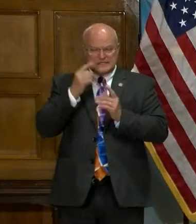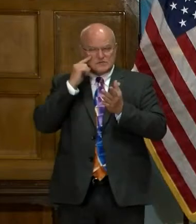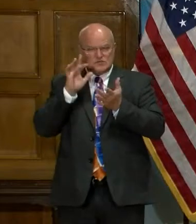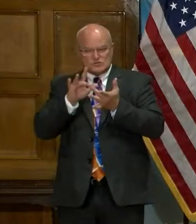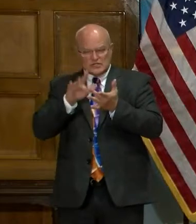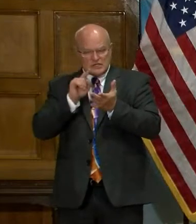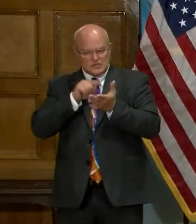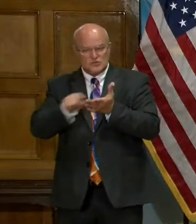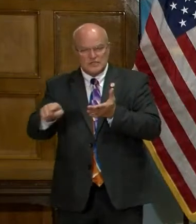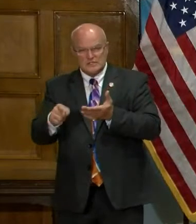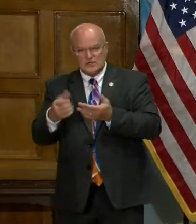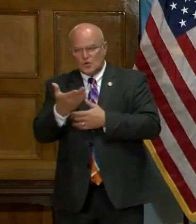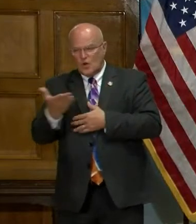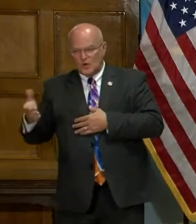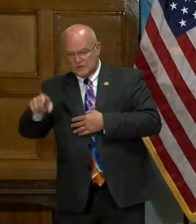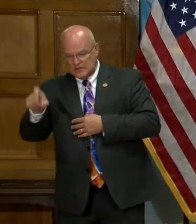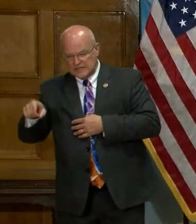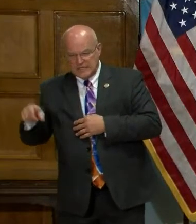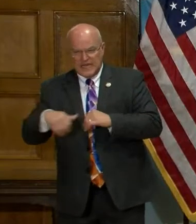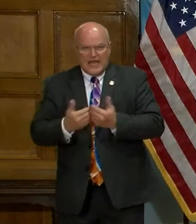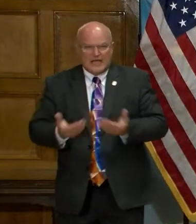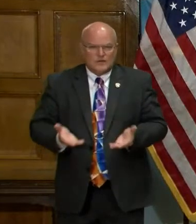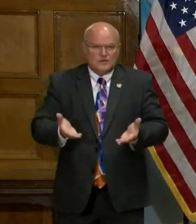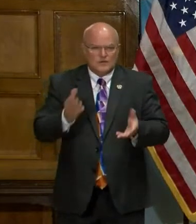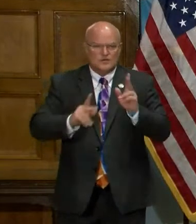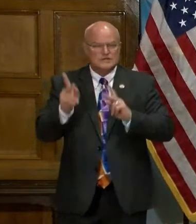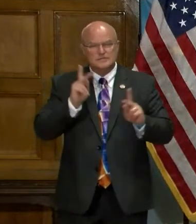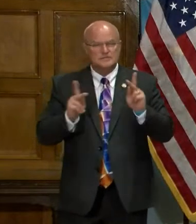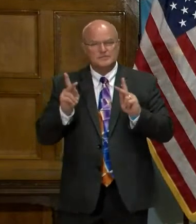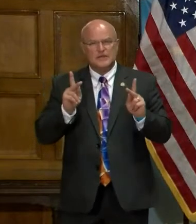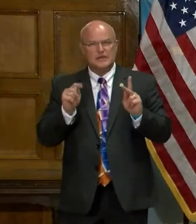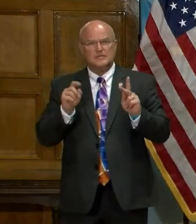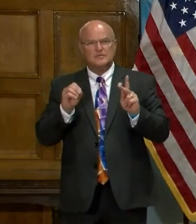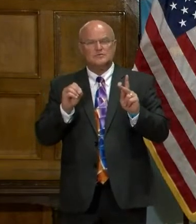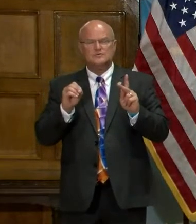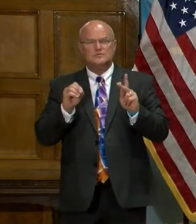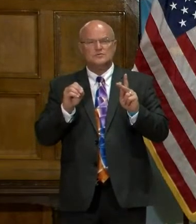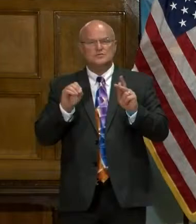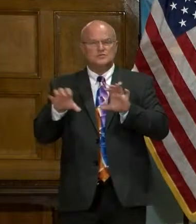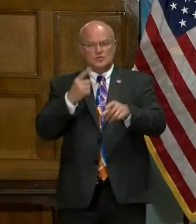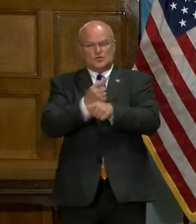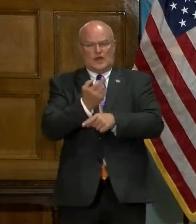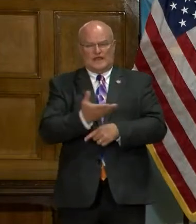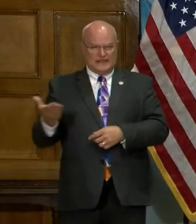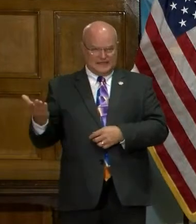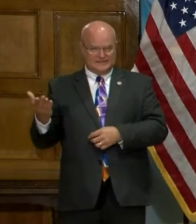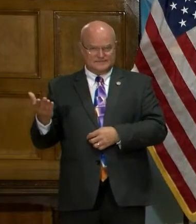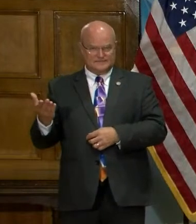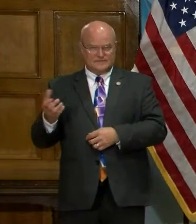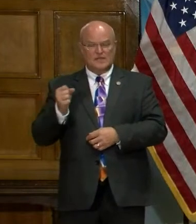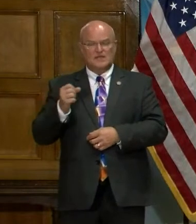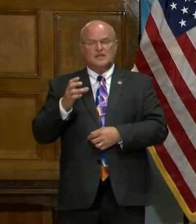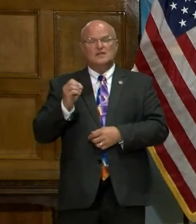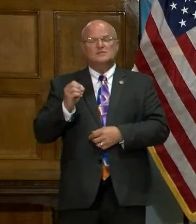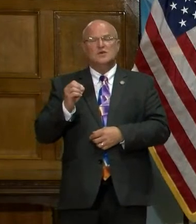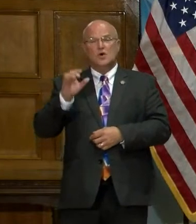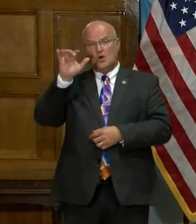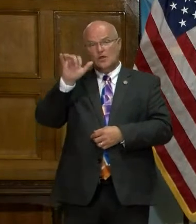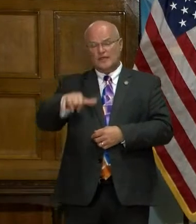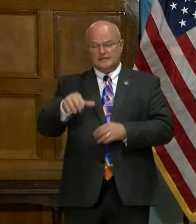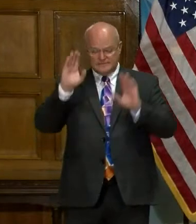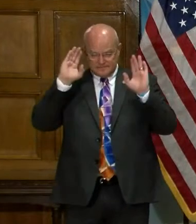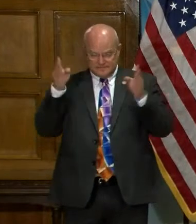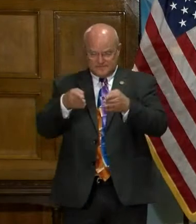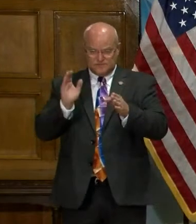more resources do we need, how can we encourage Arkansans to do the right thing. And so that's been